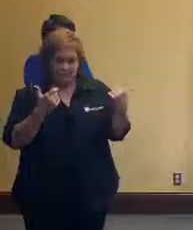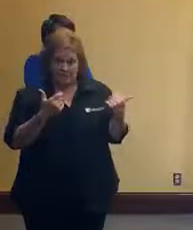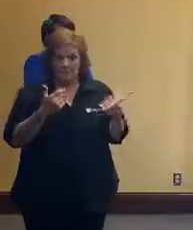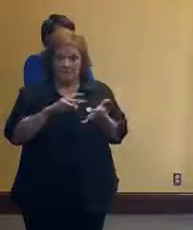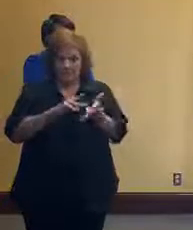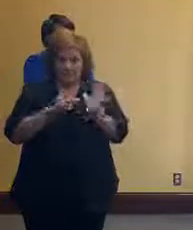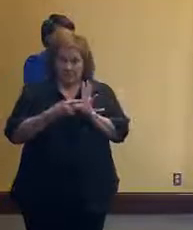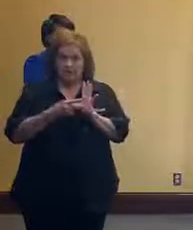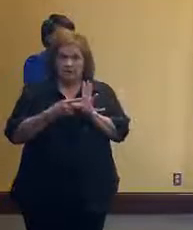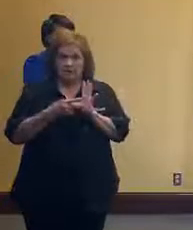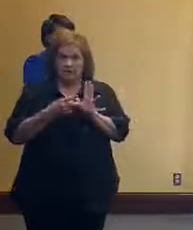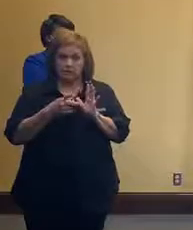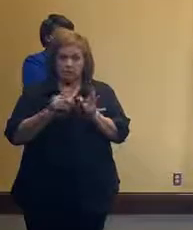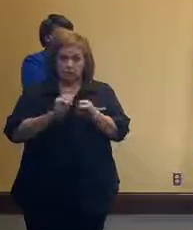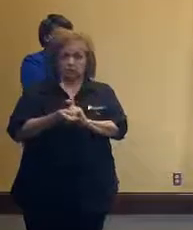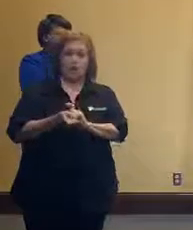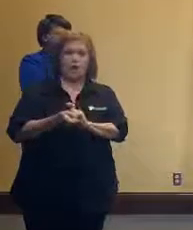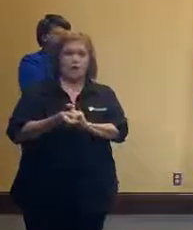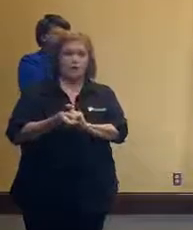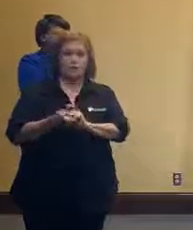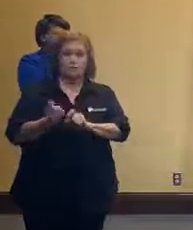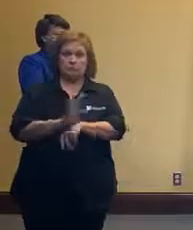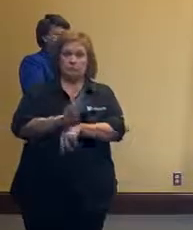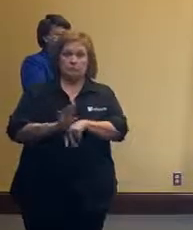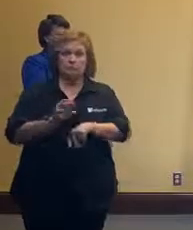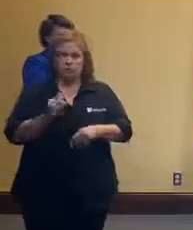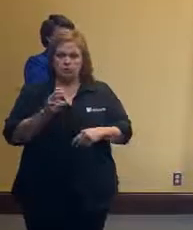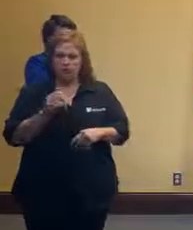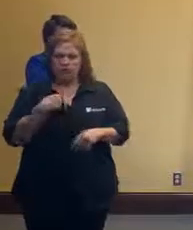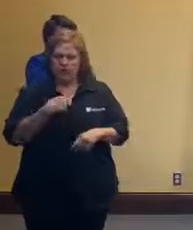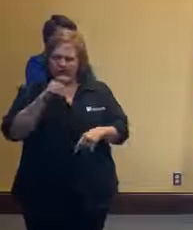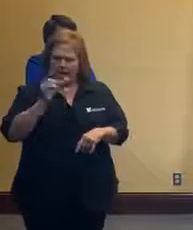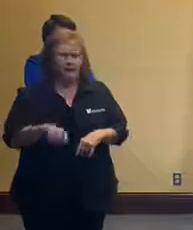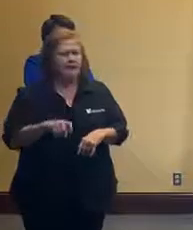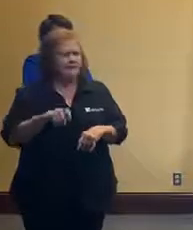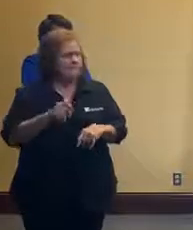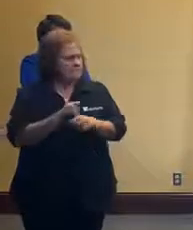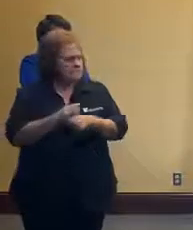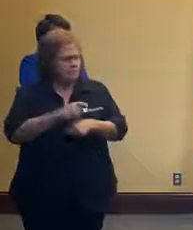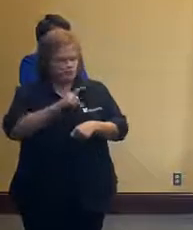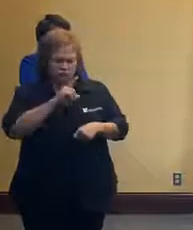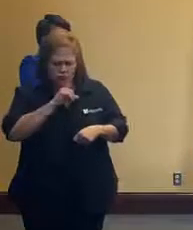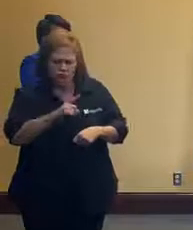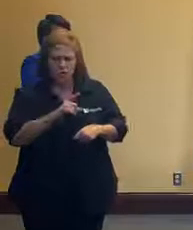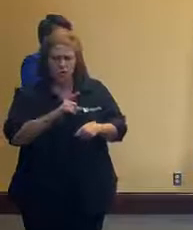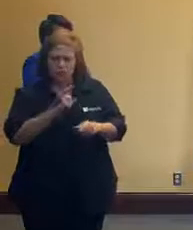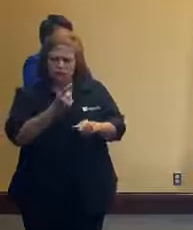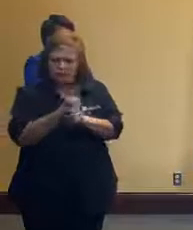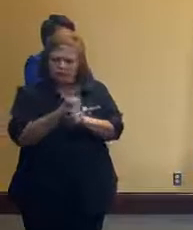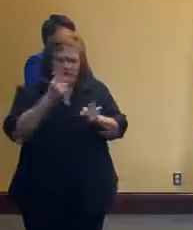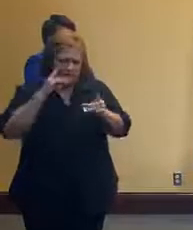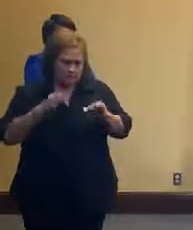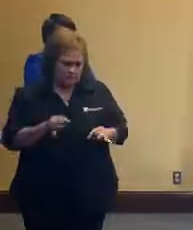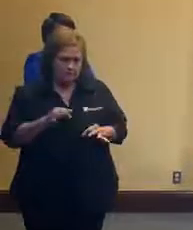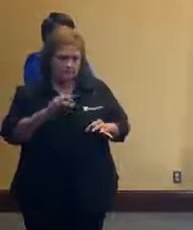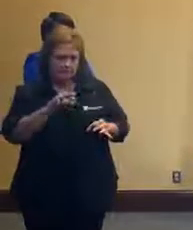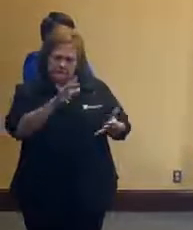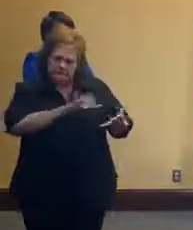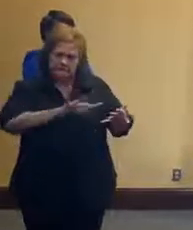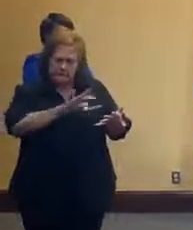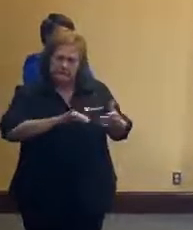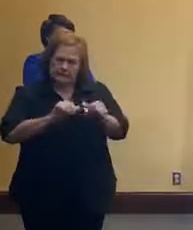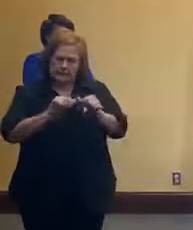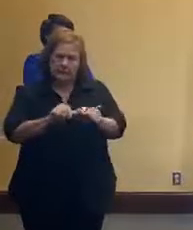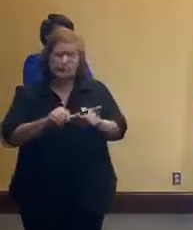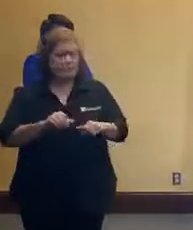of operations and things of that nature. So we have to be thoughtful and deliberate and not unilateral in any sort of way on some of those savings. But they